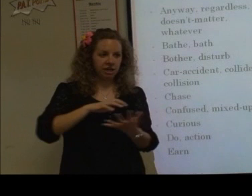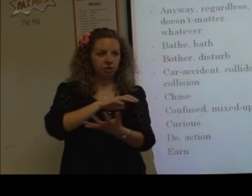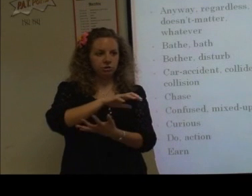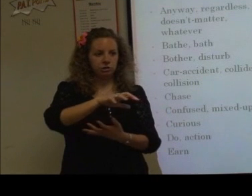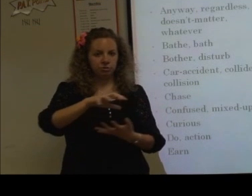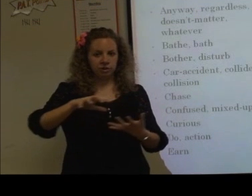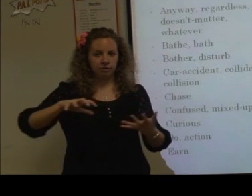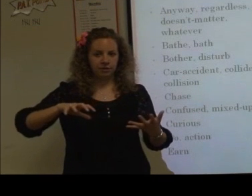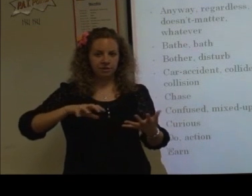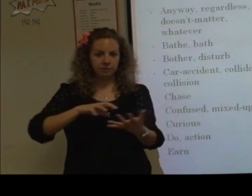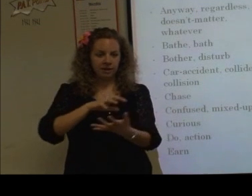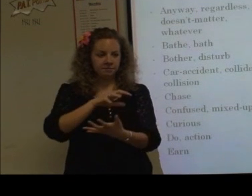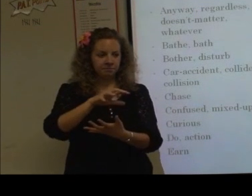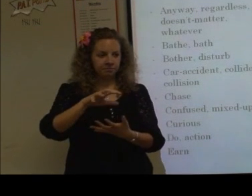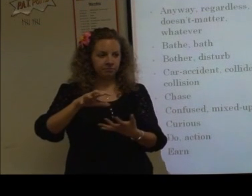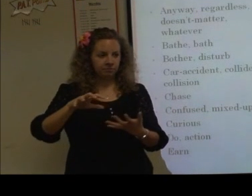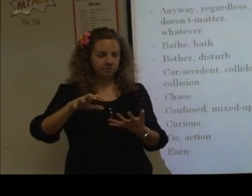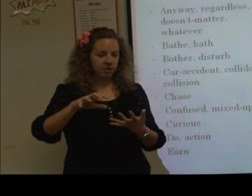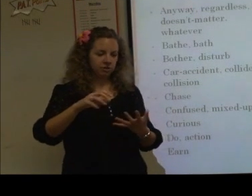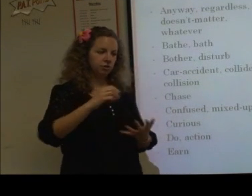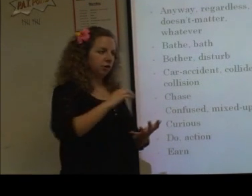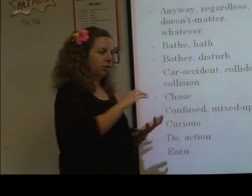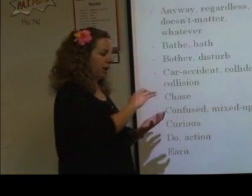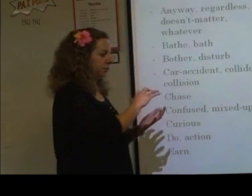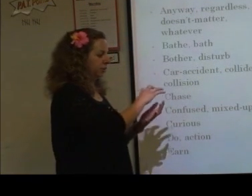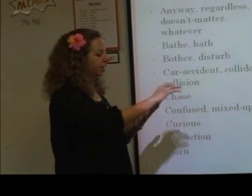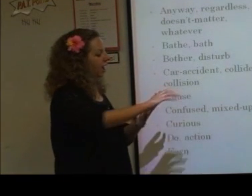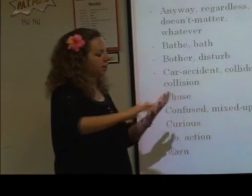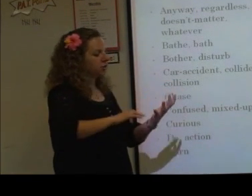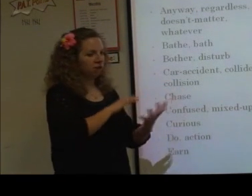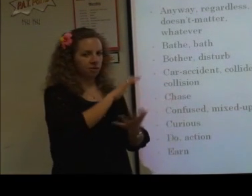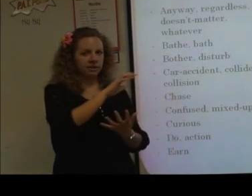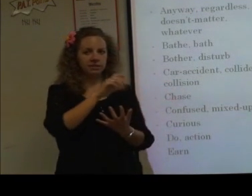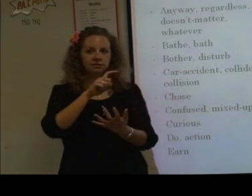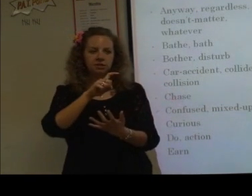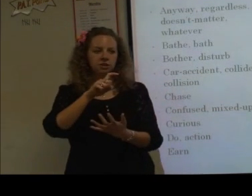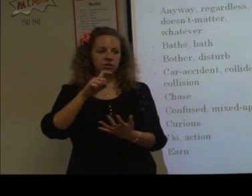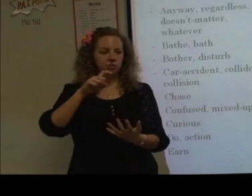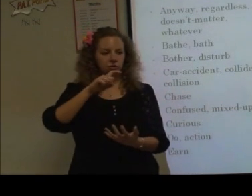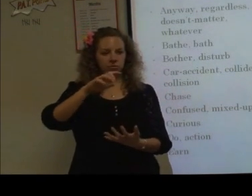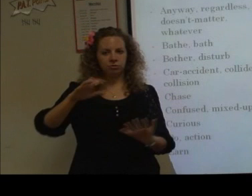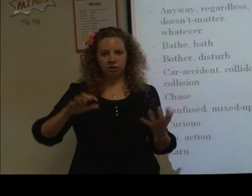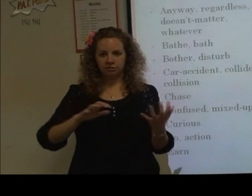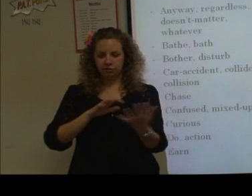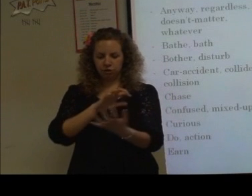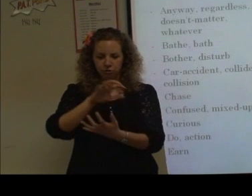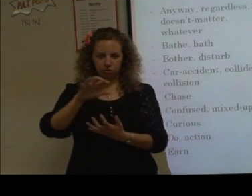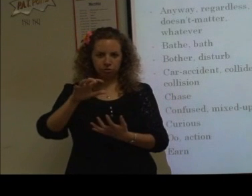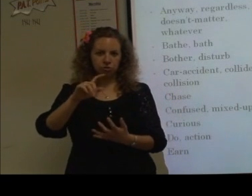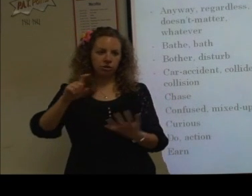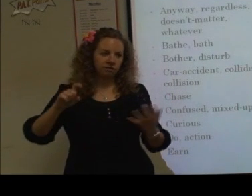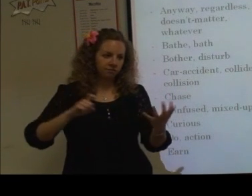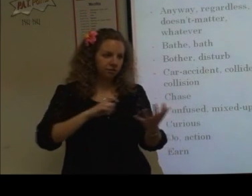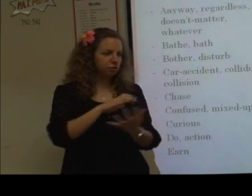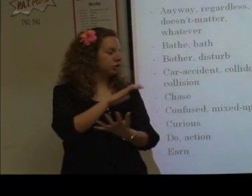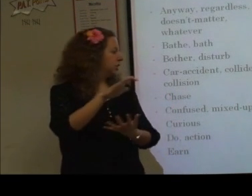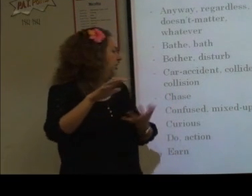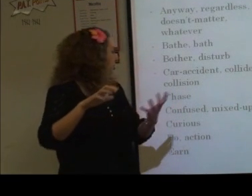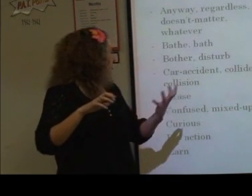it goes to going around this way. So I'm going, yeah, I go clockwise. So confused or confusion